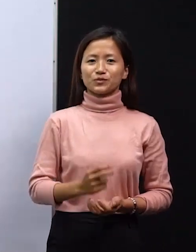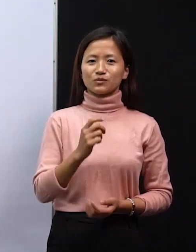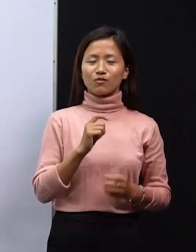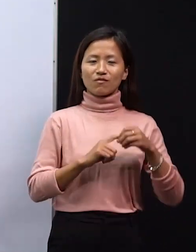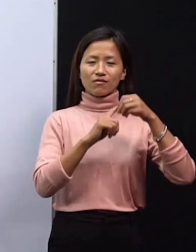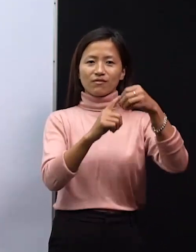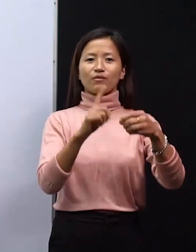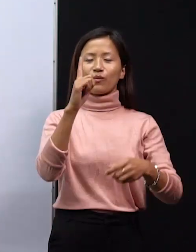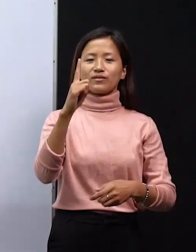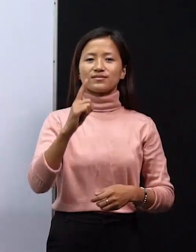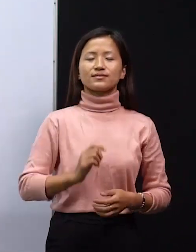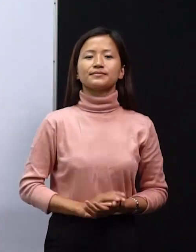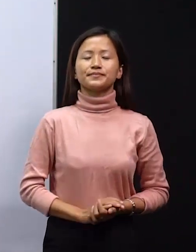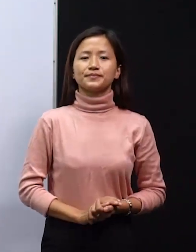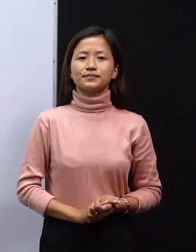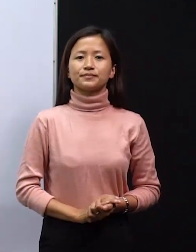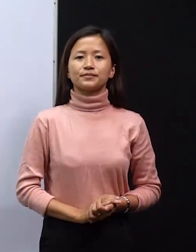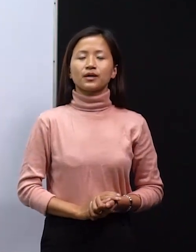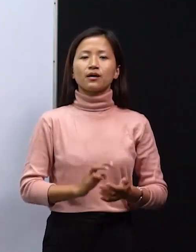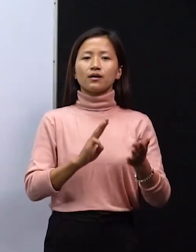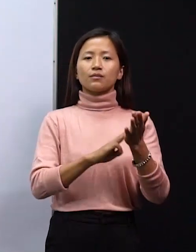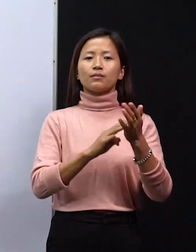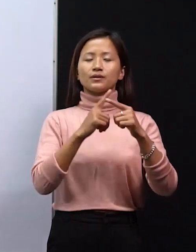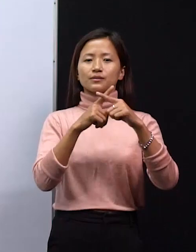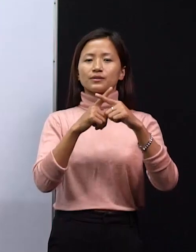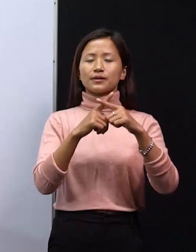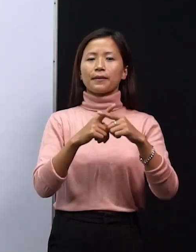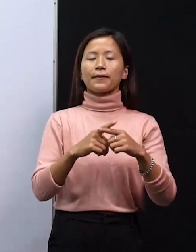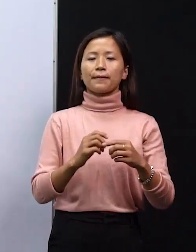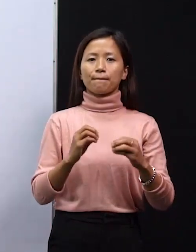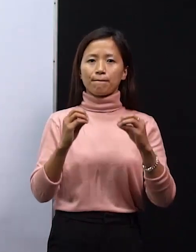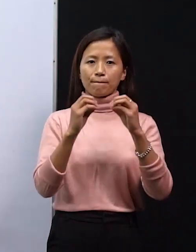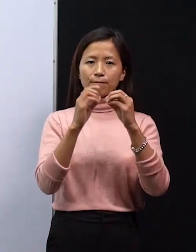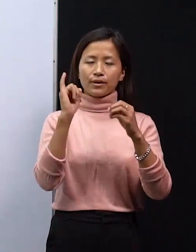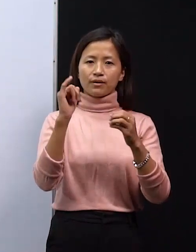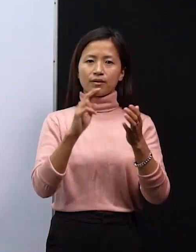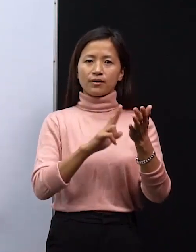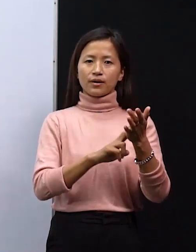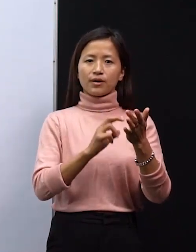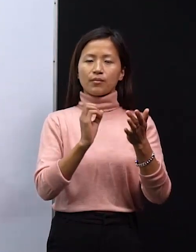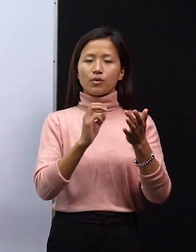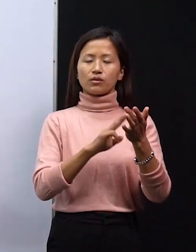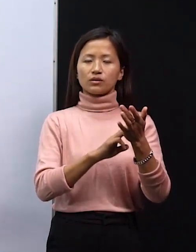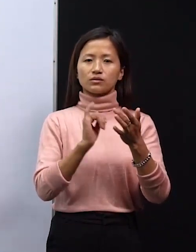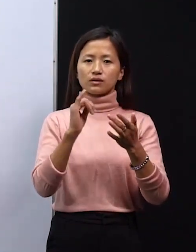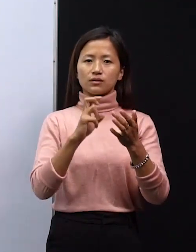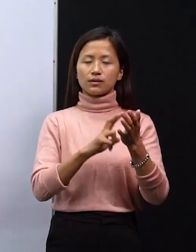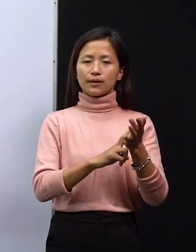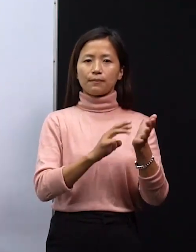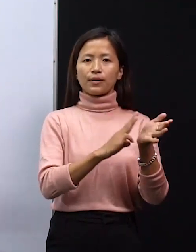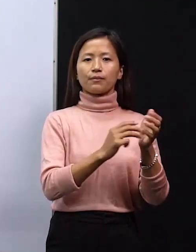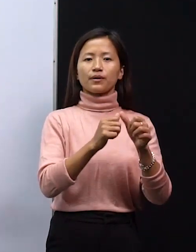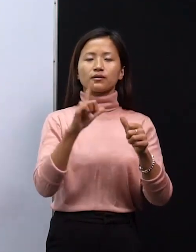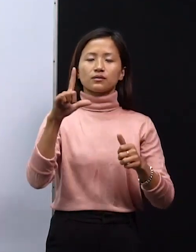Question number 1 states, multiply the binomials. Now we know what binomials are. Binomials are